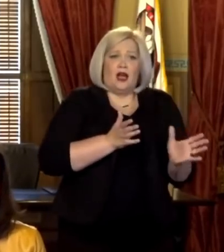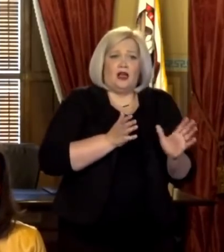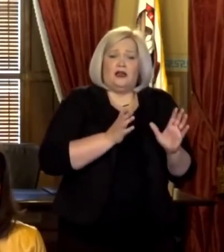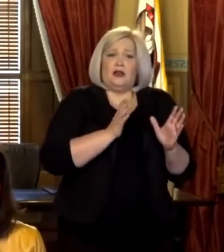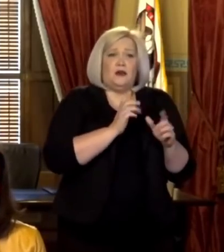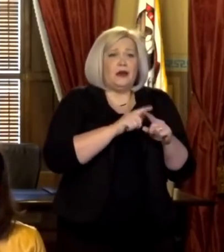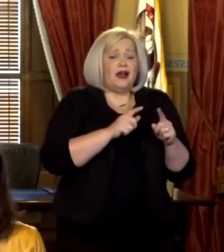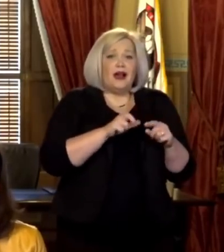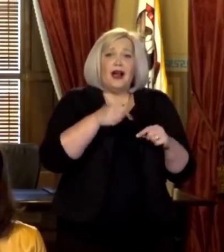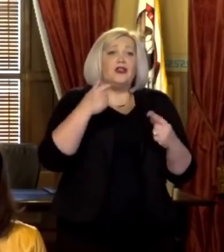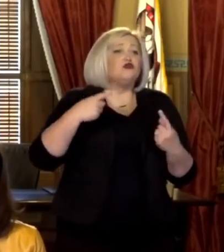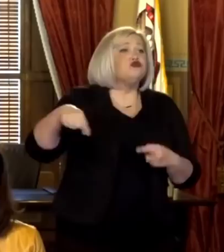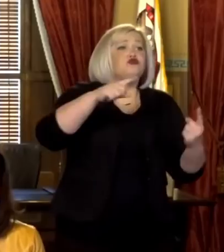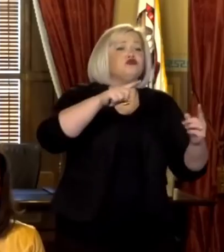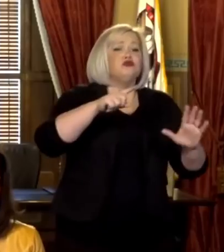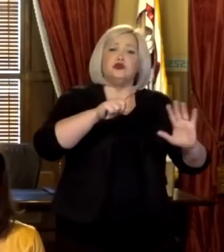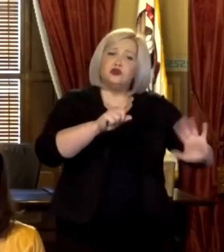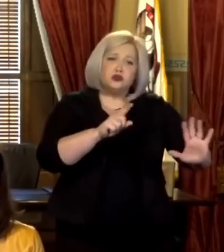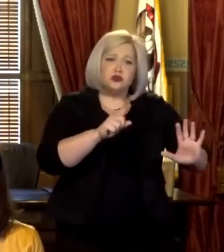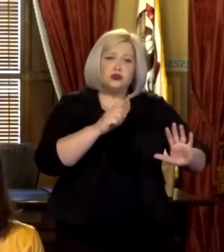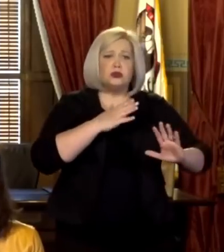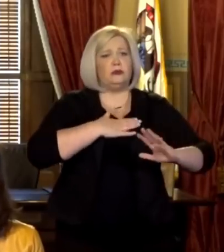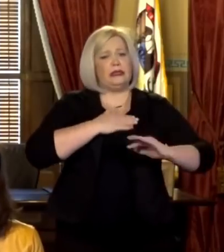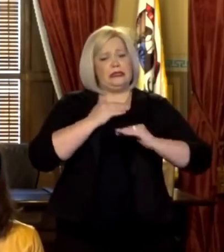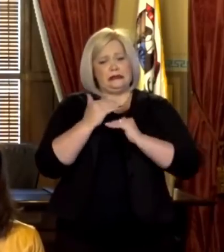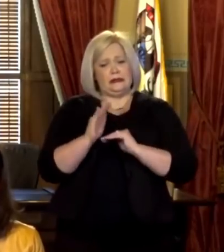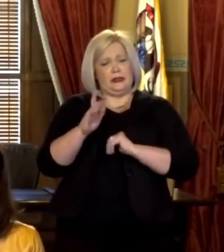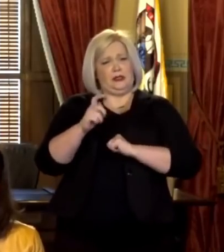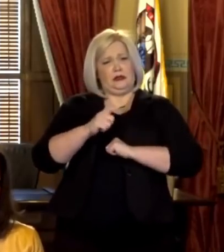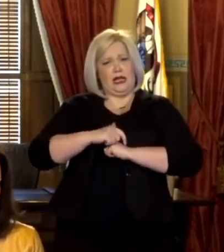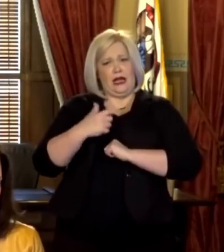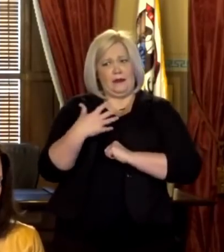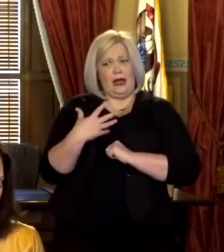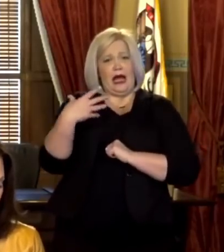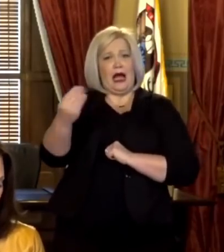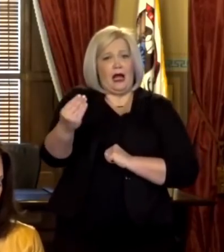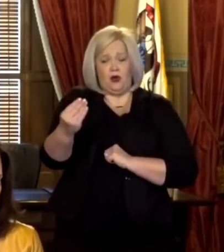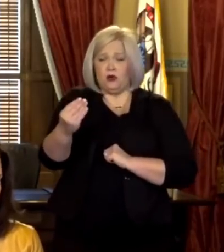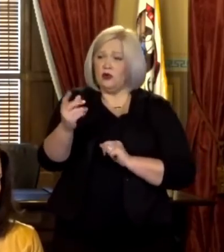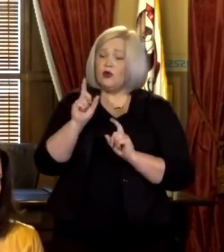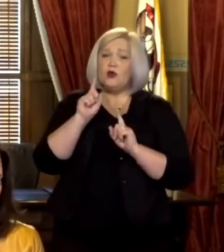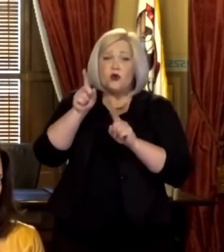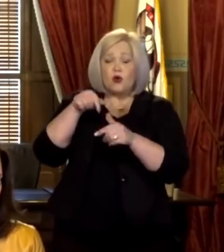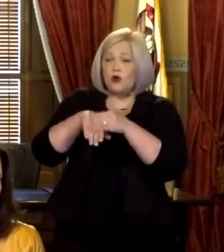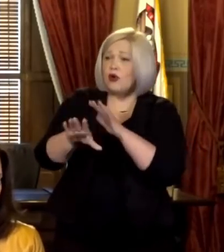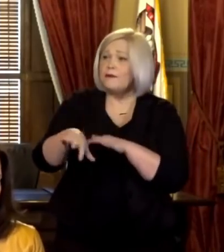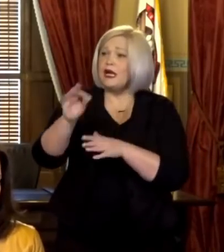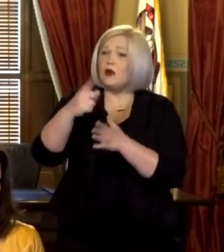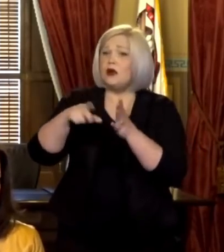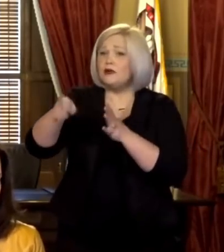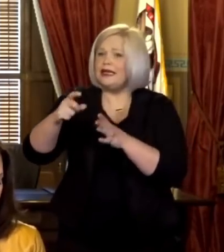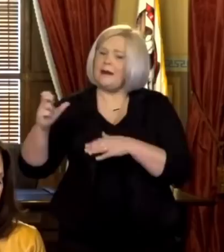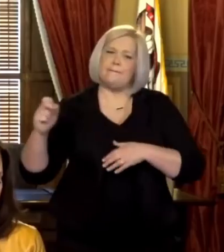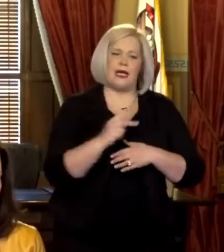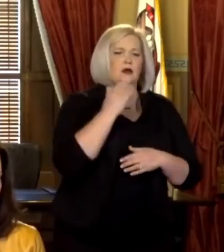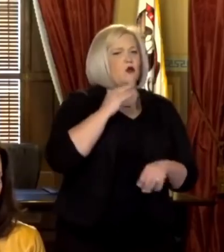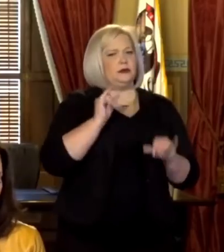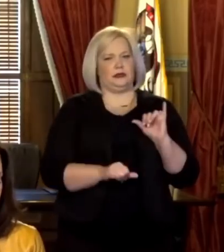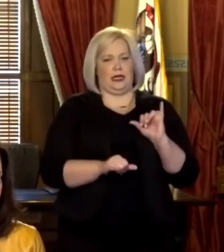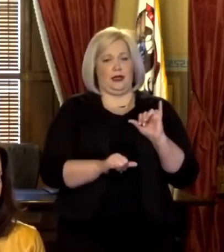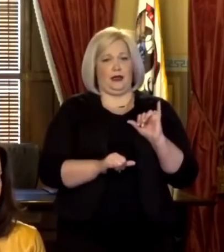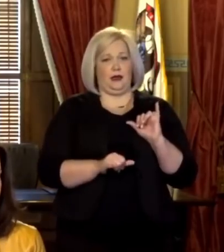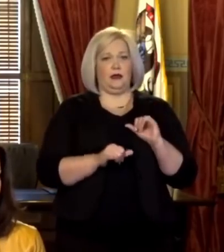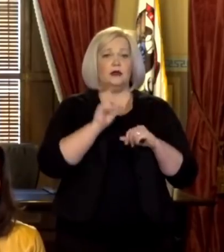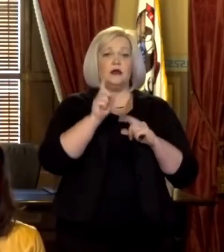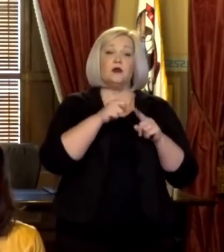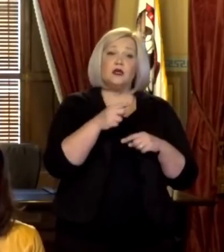those trips. Make them quick and limited to precisely what you need, and return to your homes. When you must leave, Dr. Khaldun